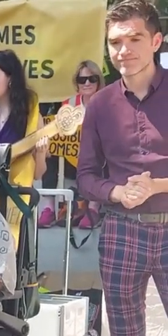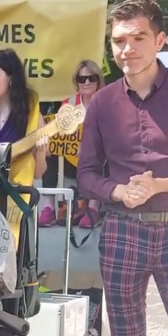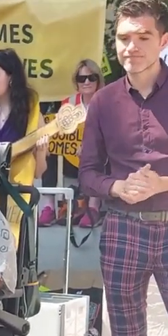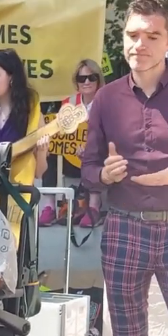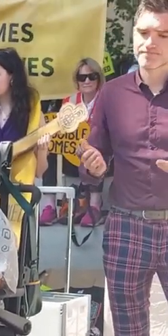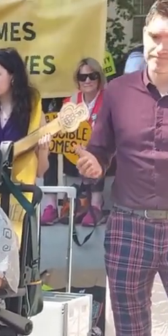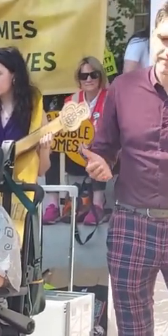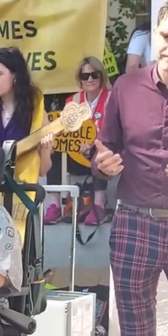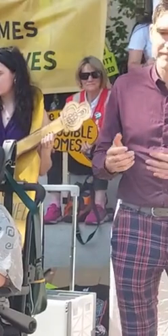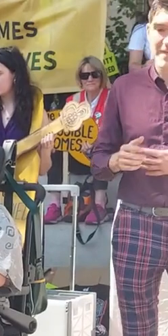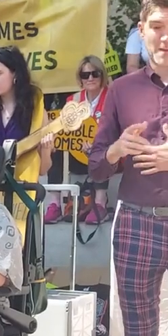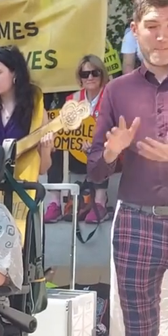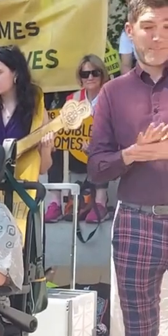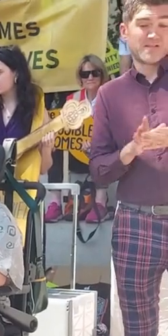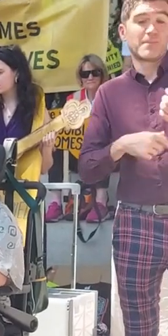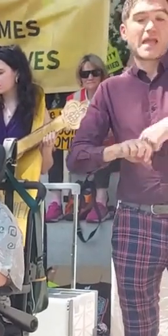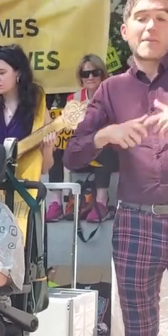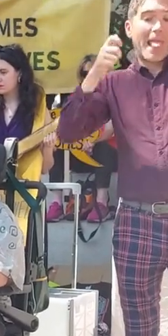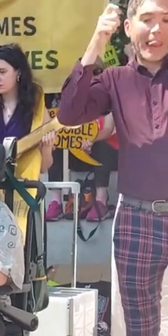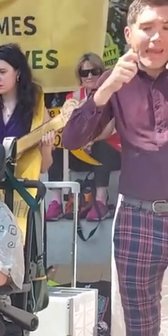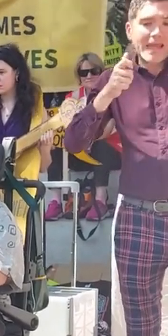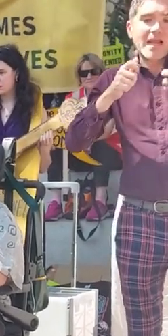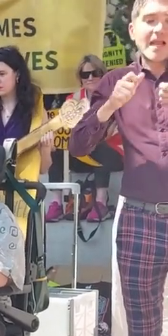Consequently, I was made legally homeless.